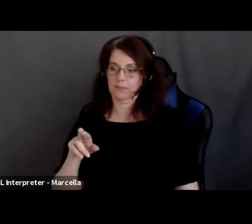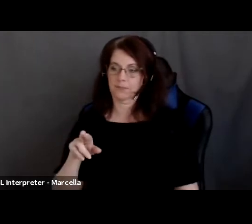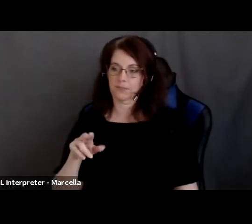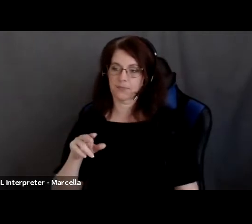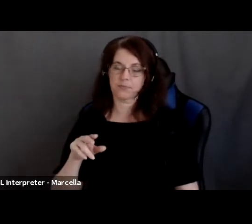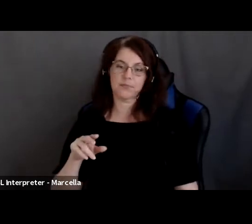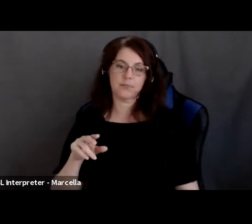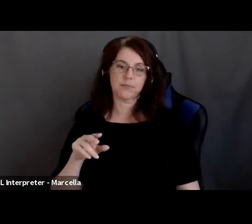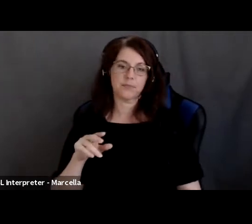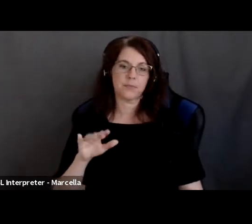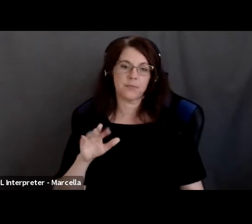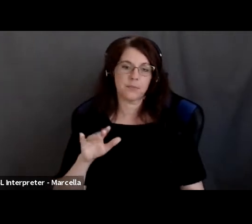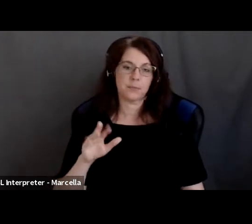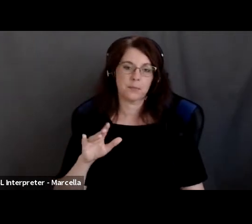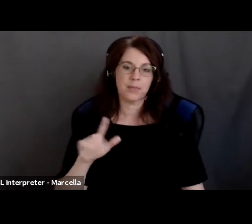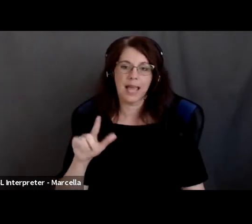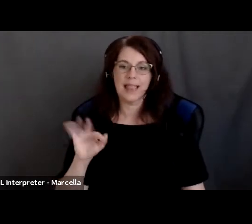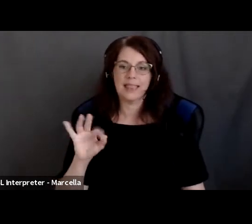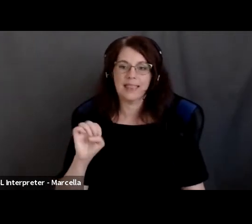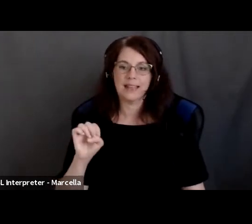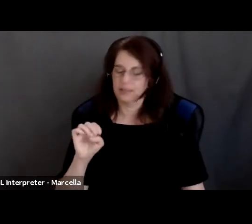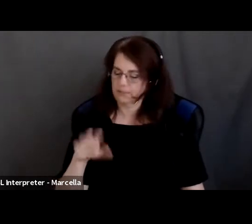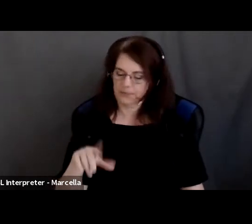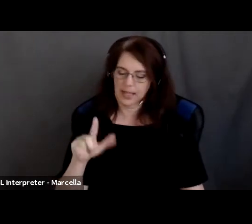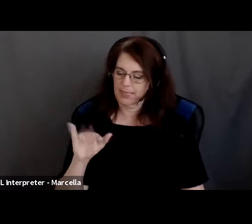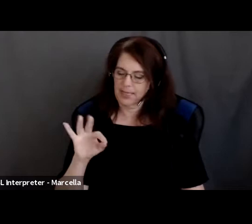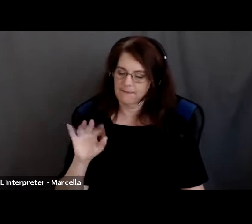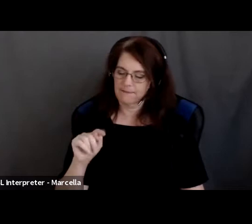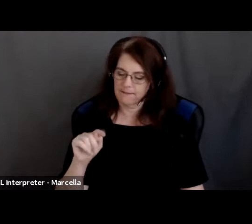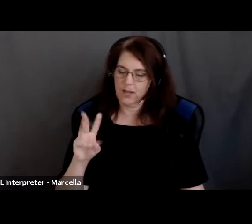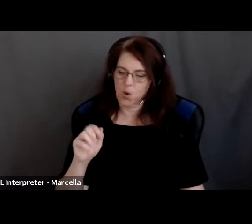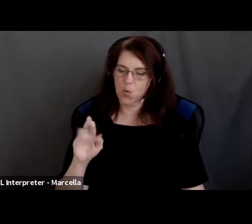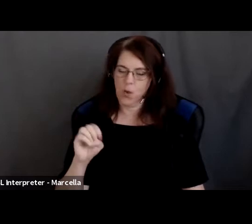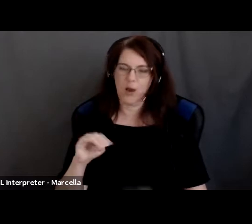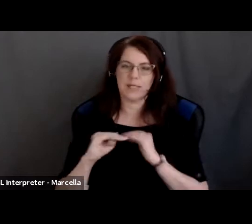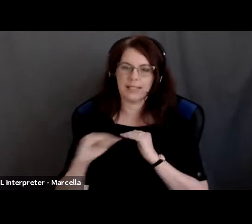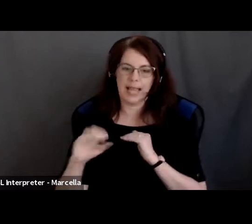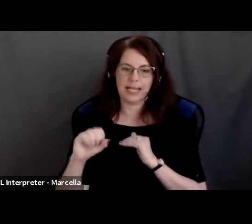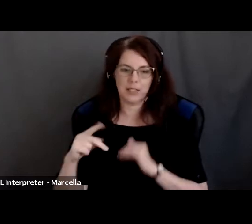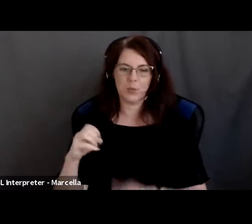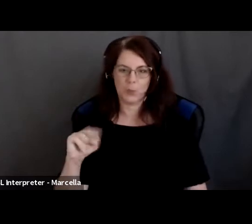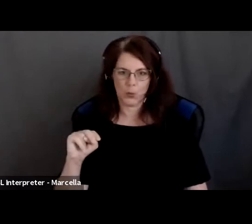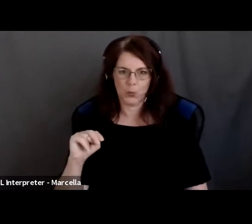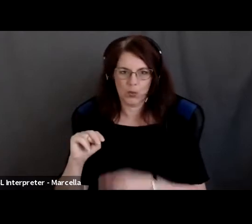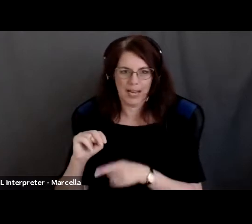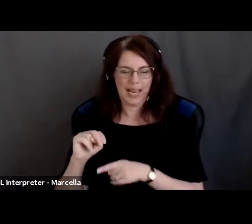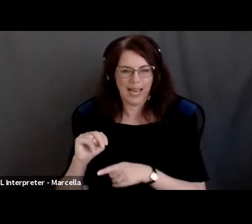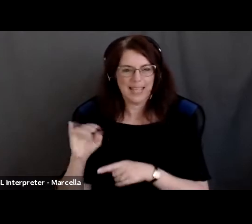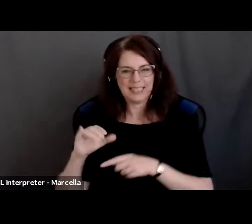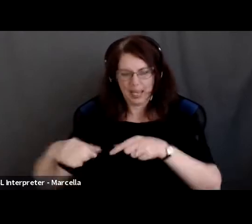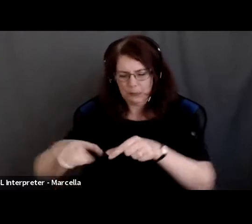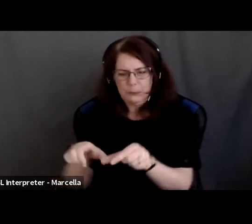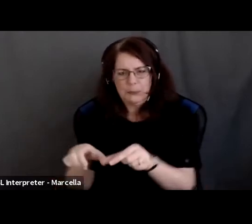is the Liftware Steady spoon. So it works similar to that low-tech device, that spoon that I showed earlier that